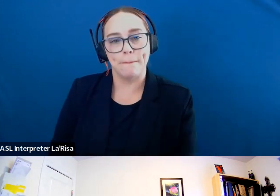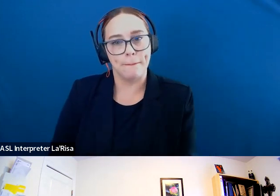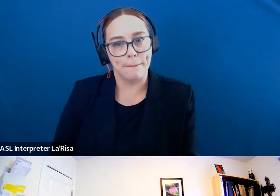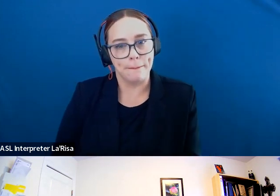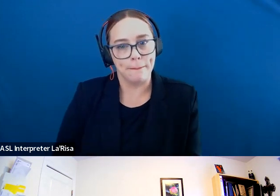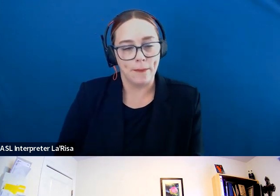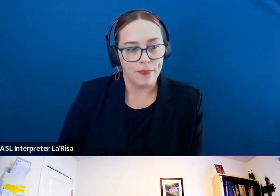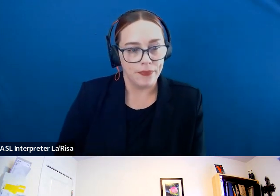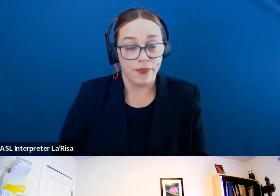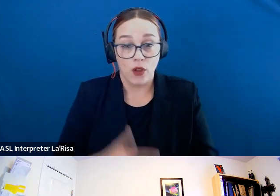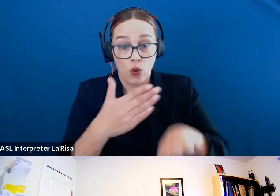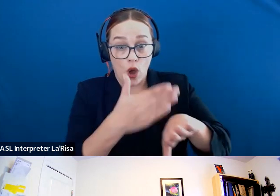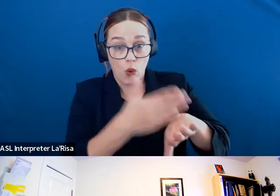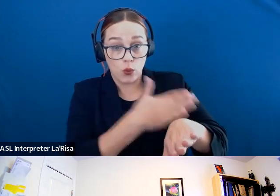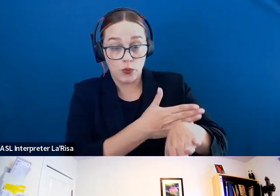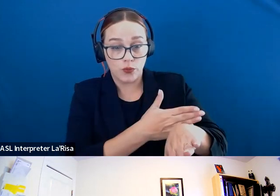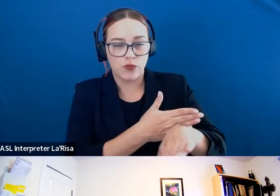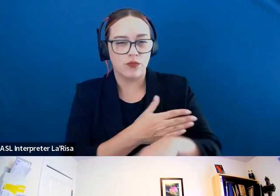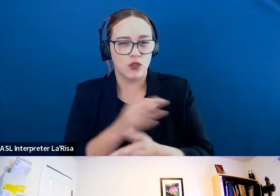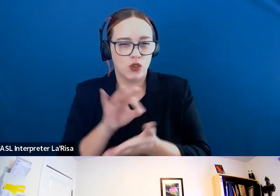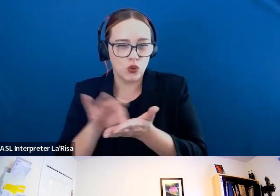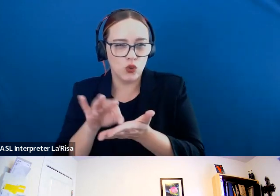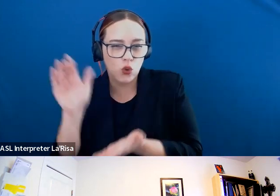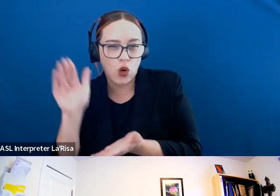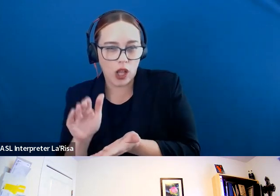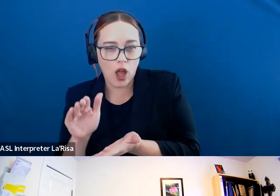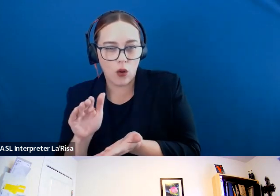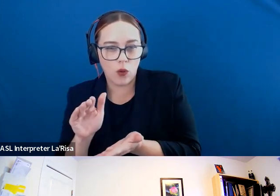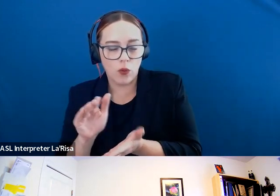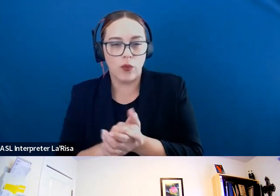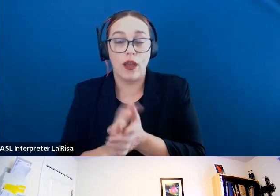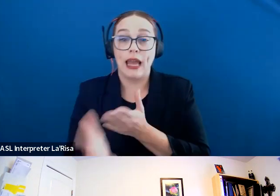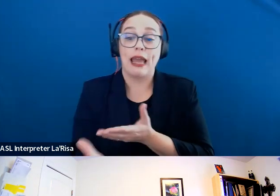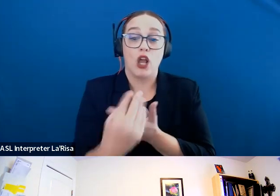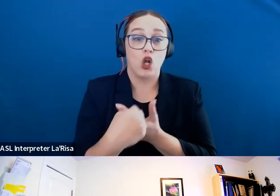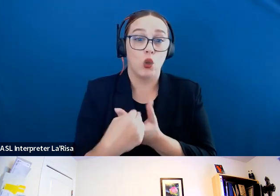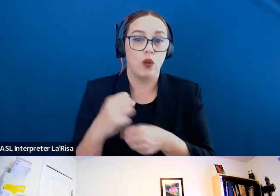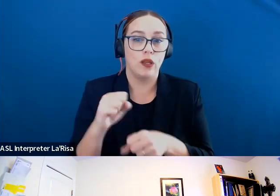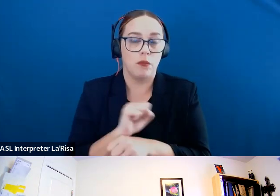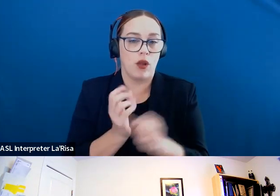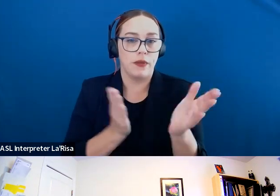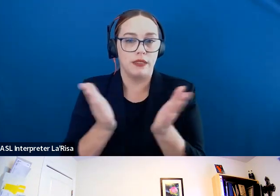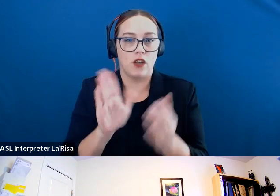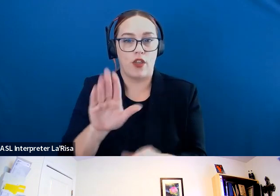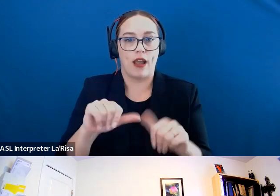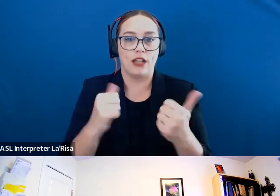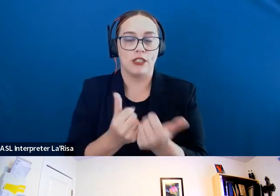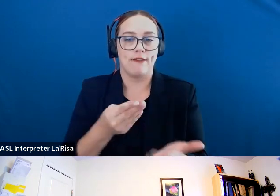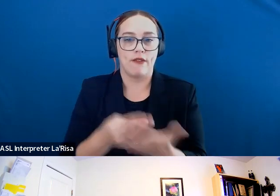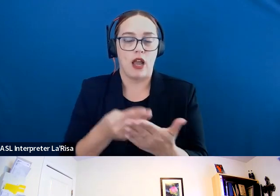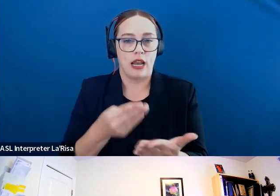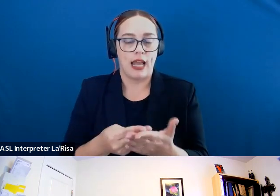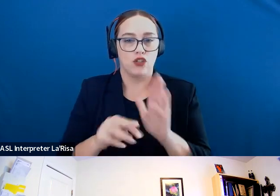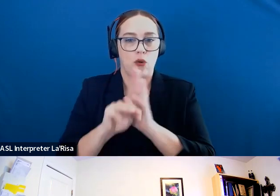they scored the lowest, was that they need to include employment services in their agency financial model and budget and fund